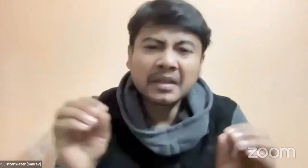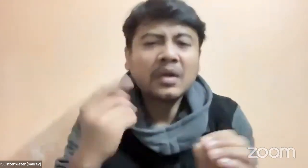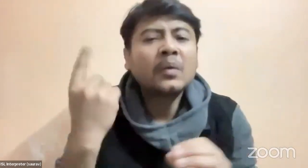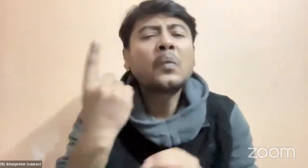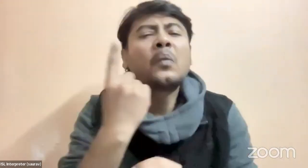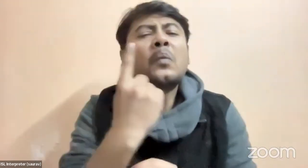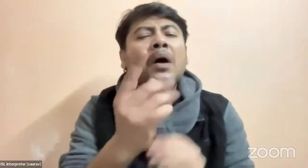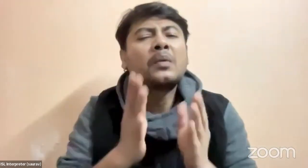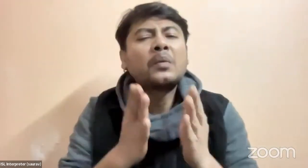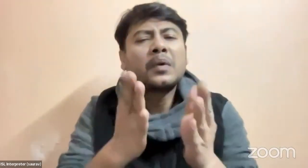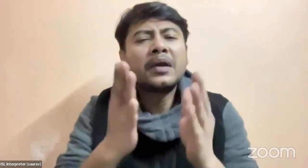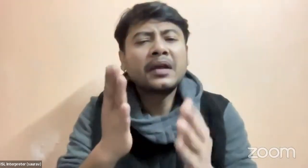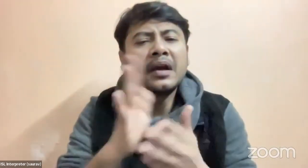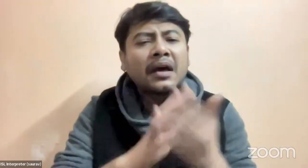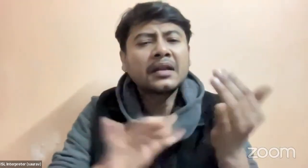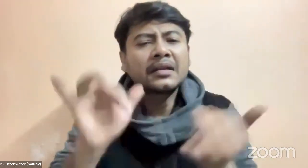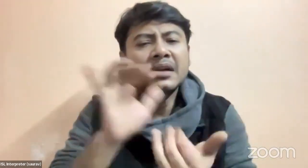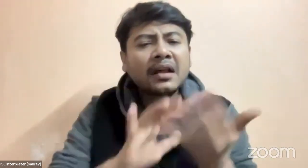Mahamantra.